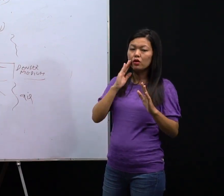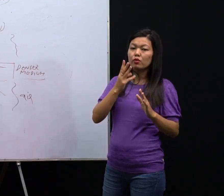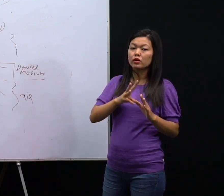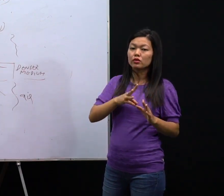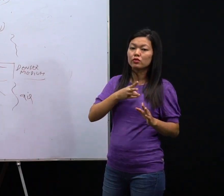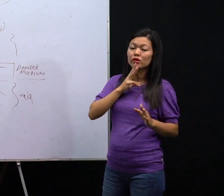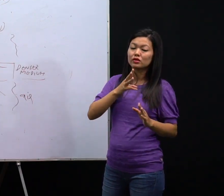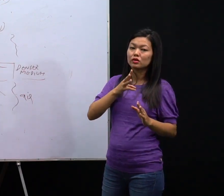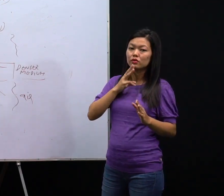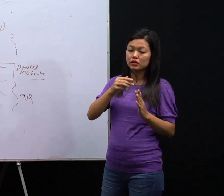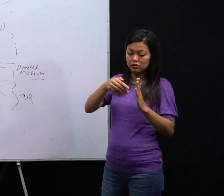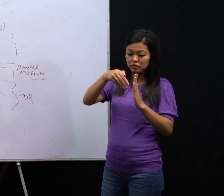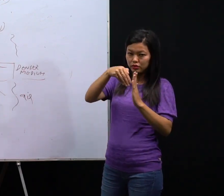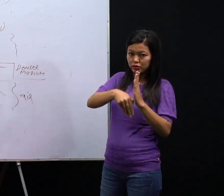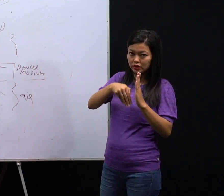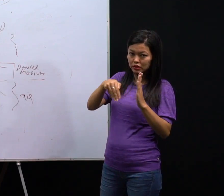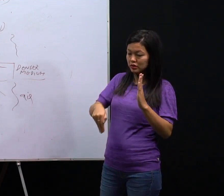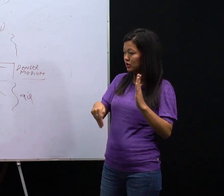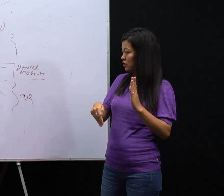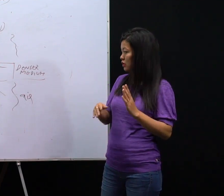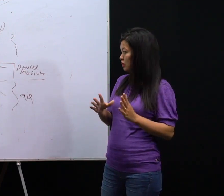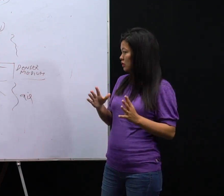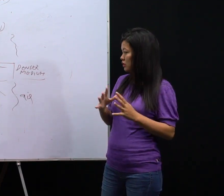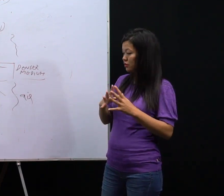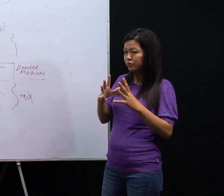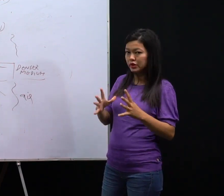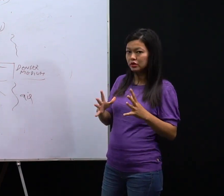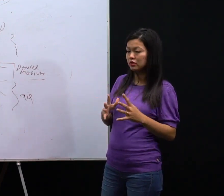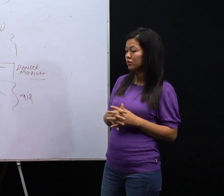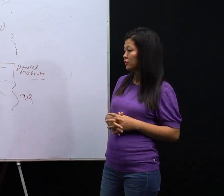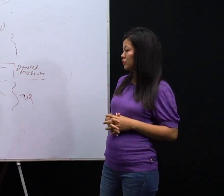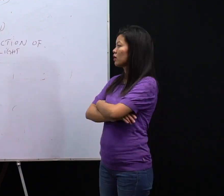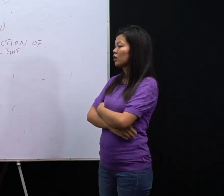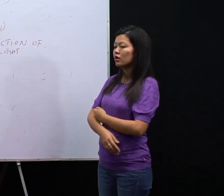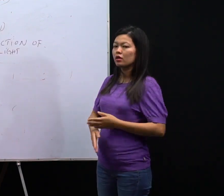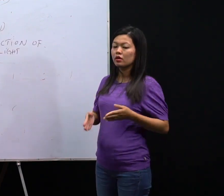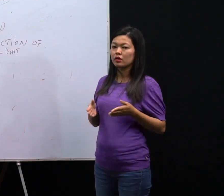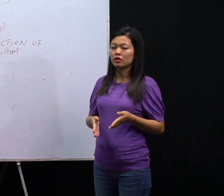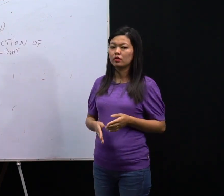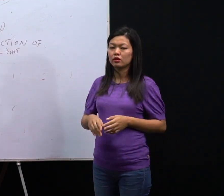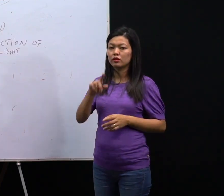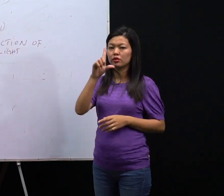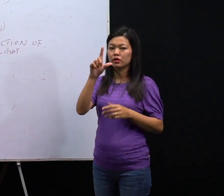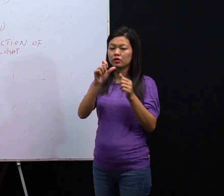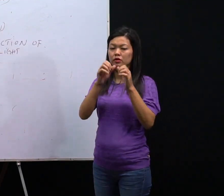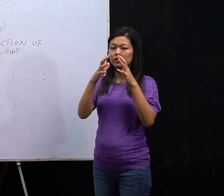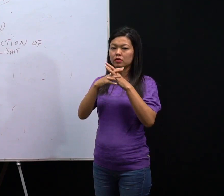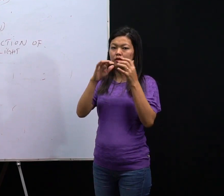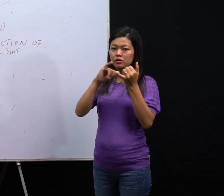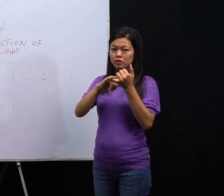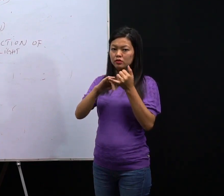angle of reflection will be greater than angle of incident. Clear? Okay. So students,